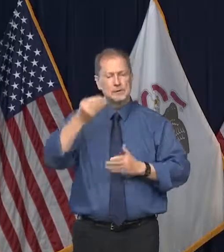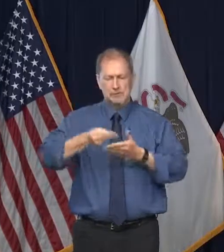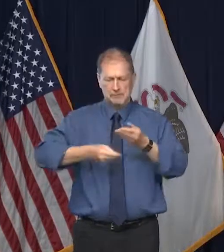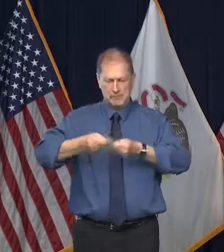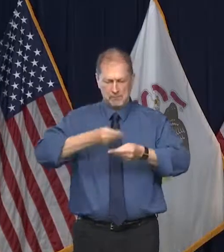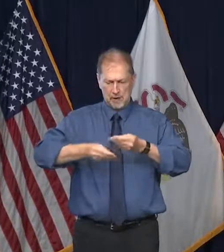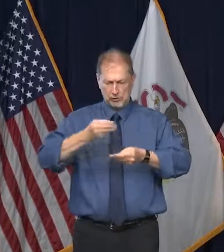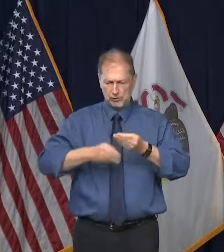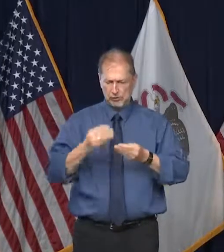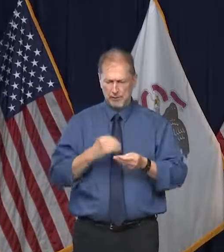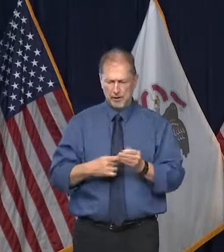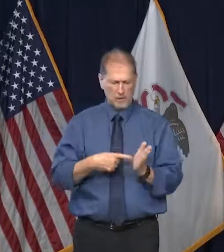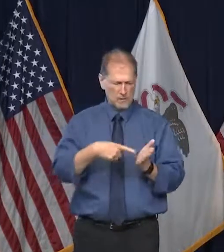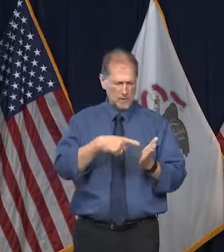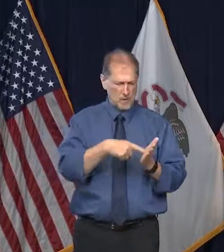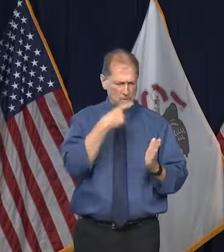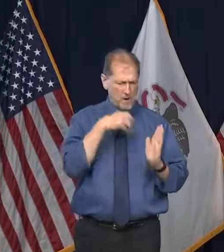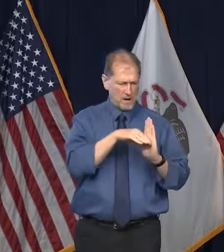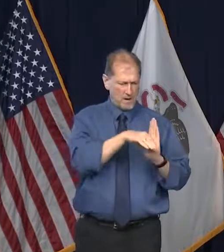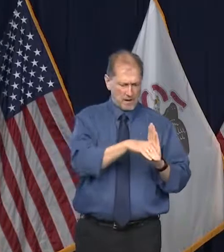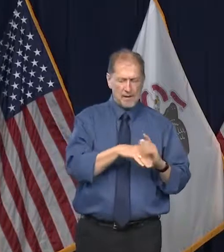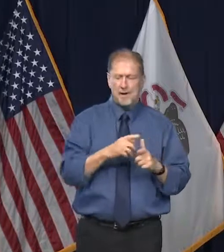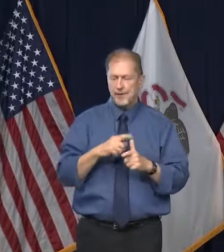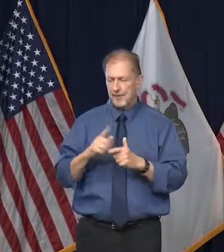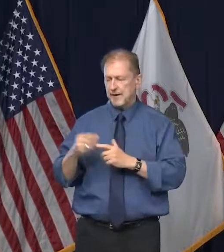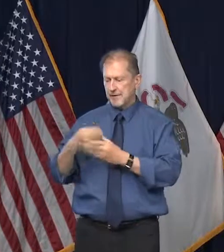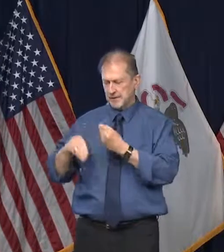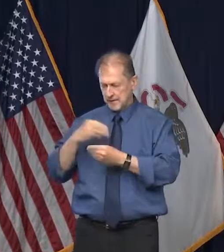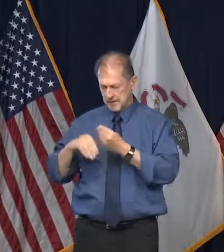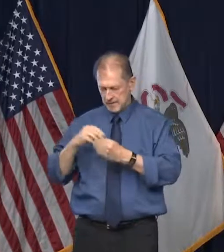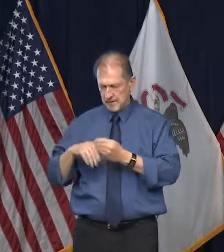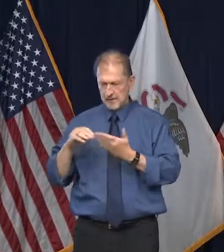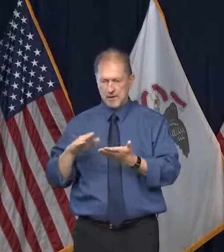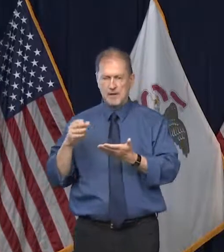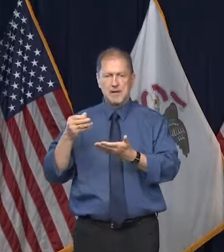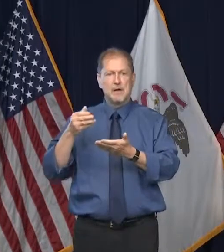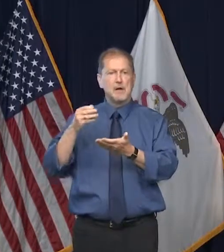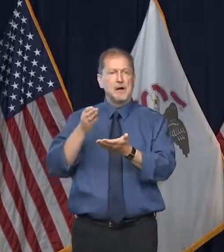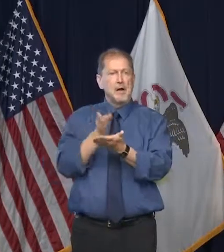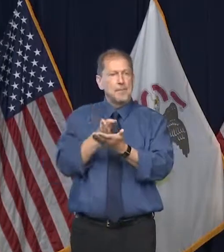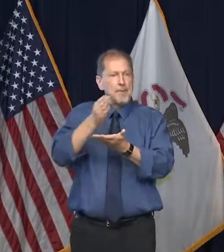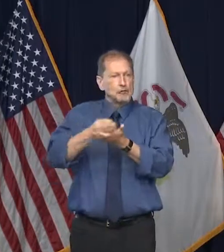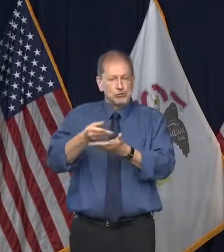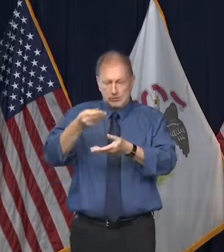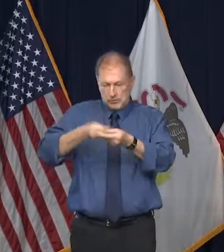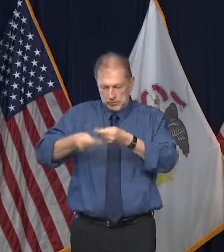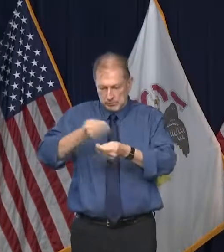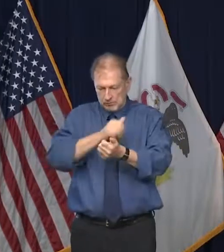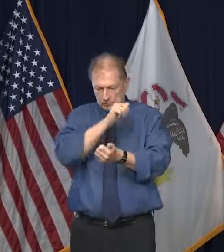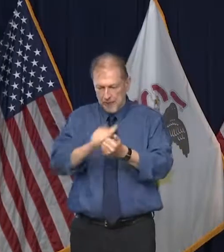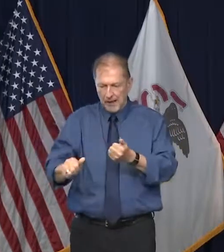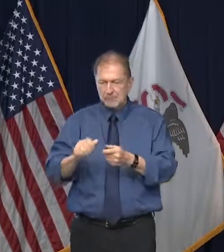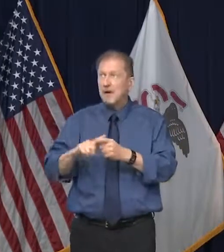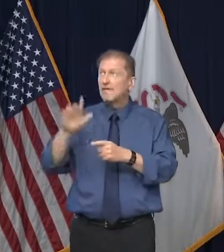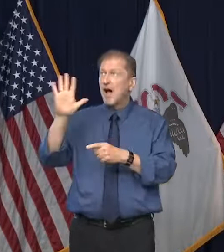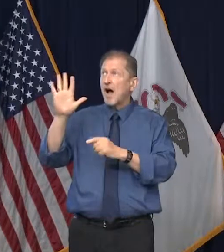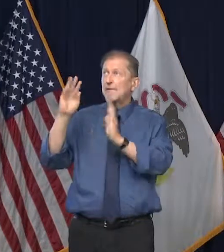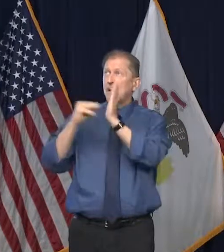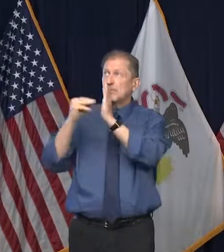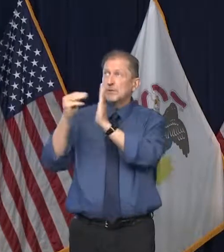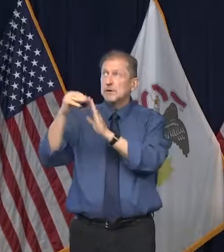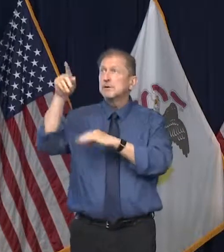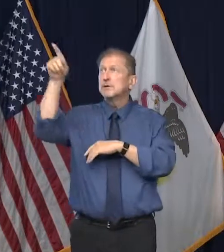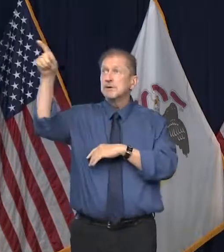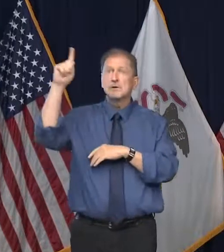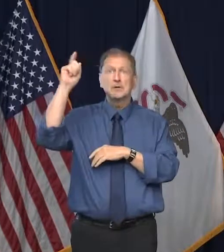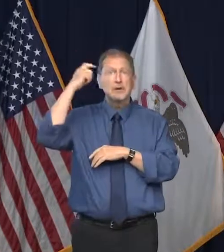never matched expenditures. Then you signed a budget with a $5 billion gap, hoping for federal aid that hasn't come. Was that responsible? Why should taxpayers